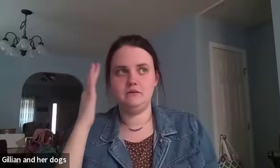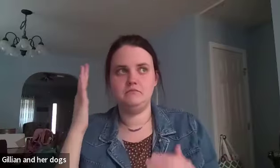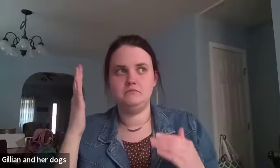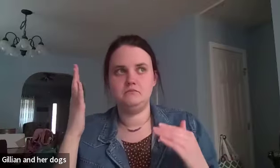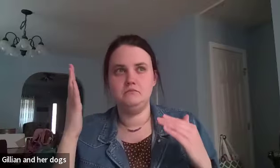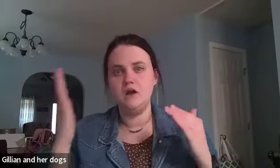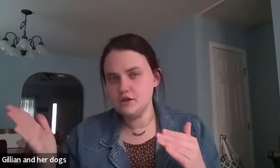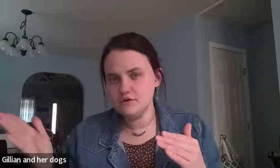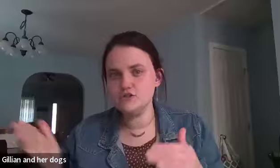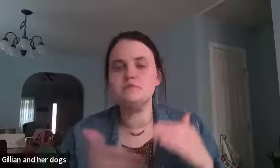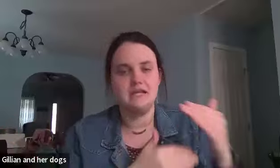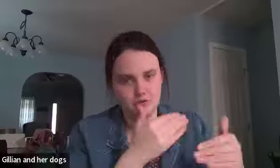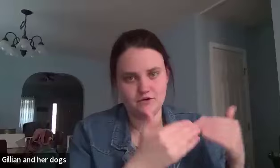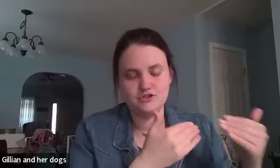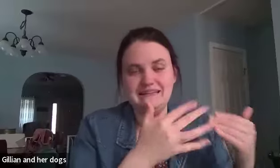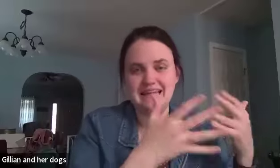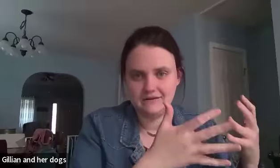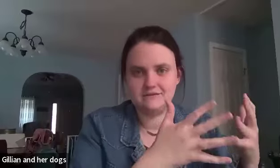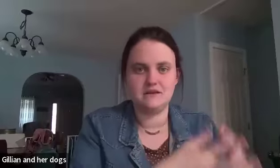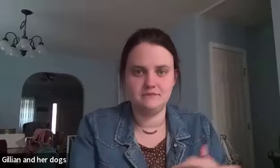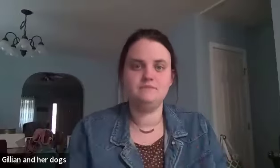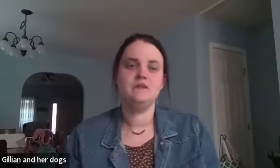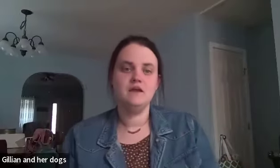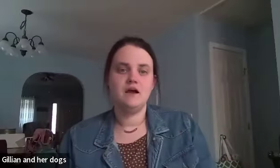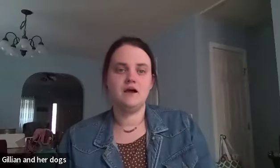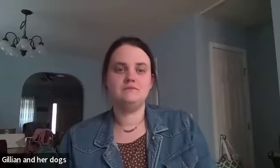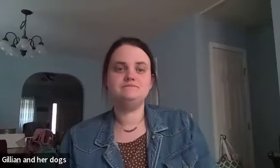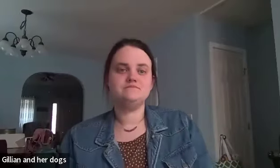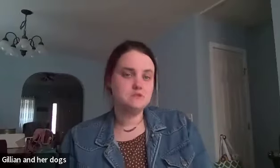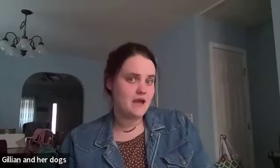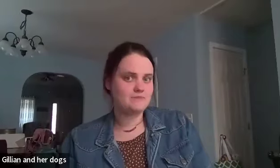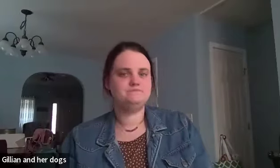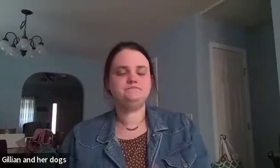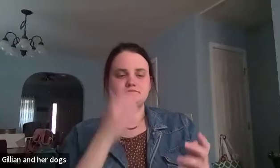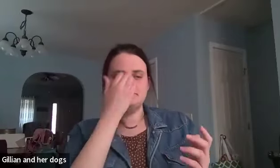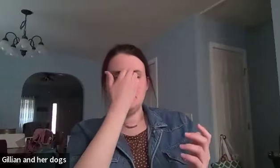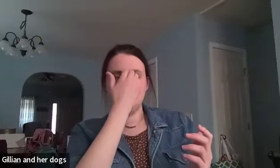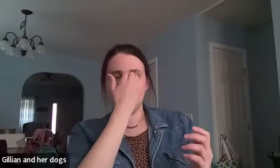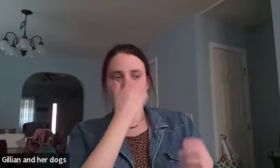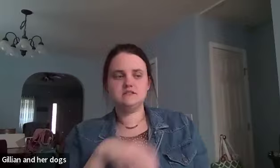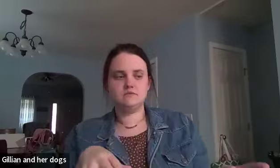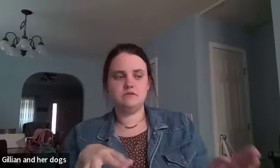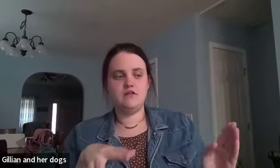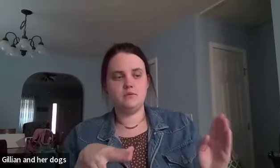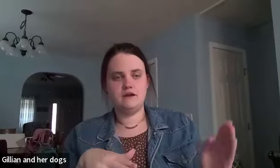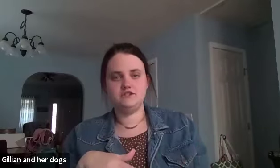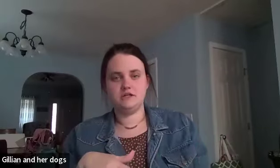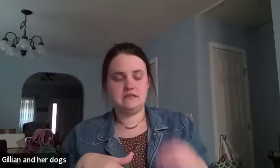a not a universal, but a universal like sign. So yeah. And the other way of